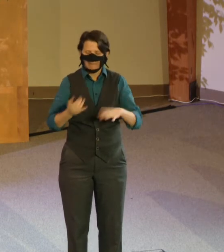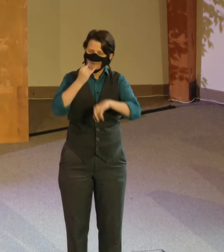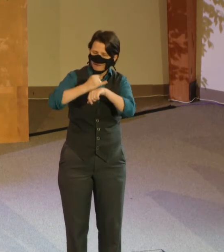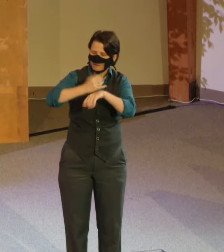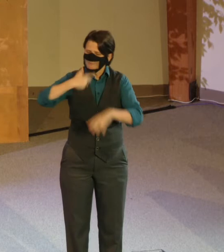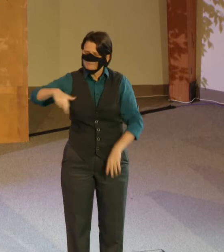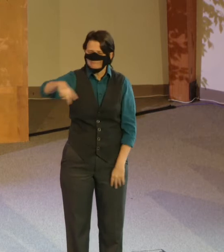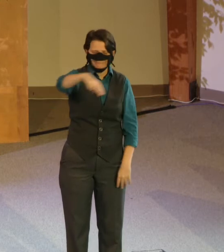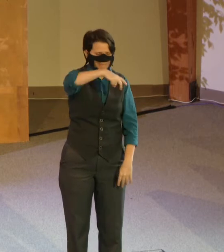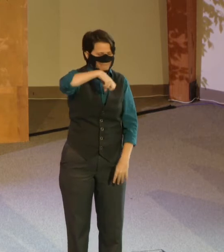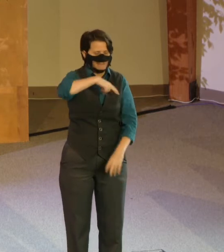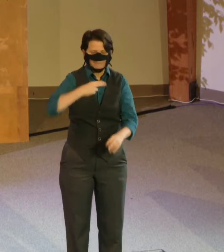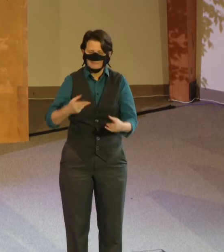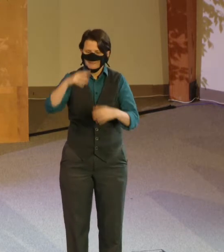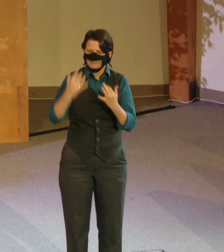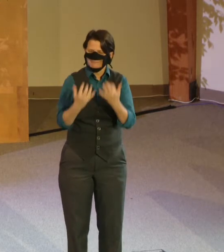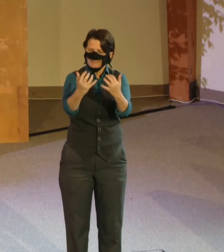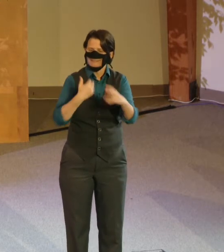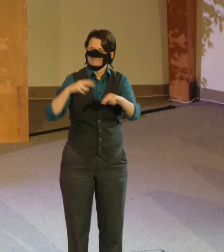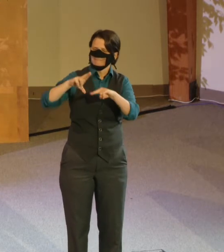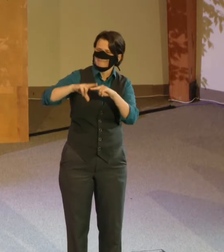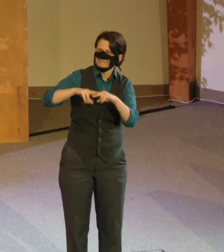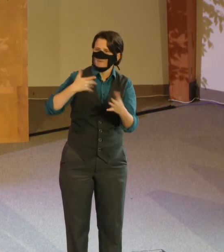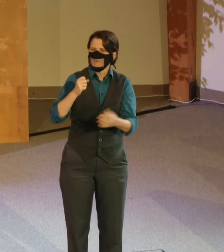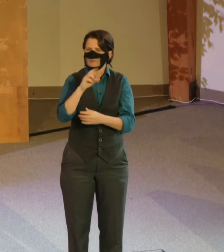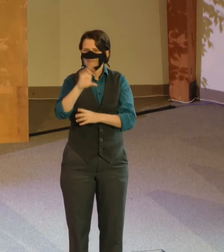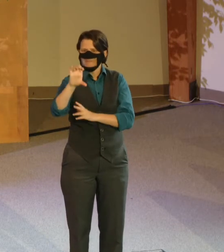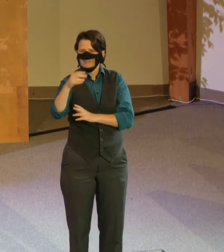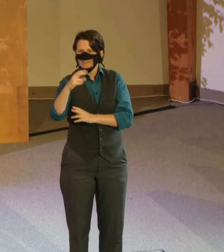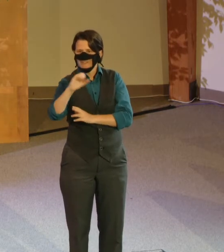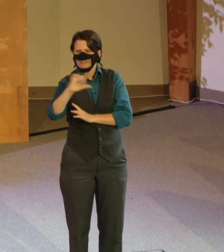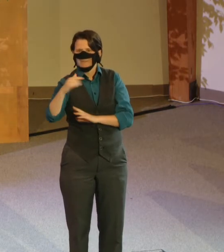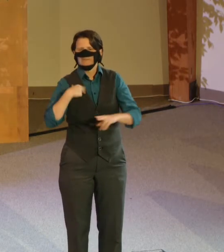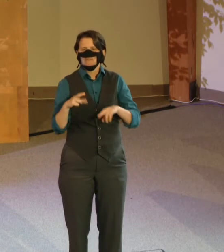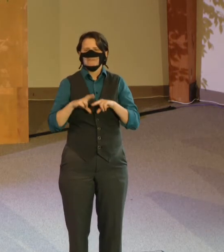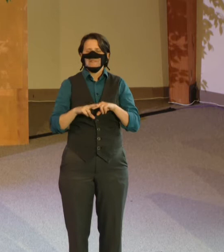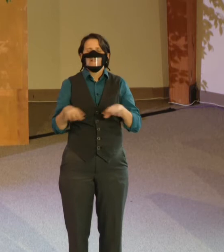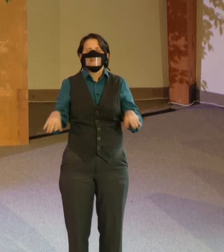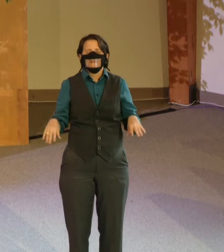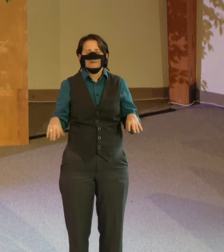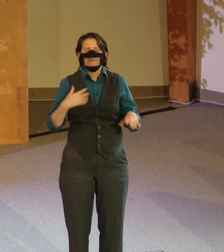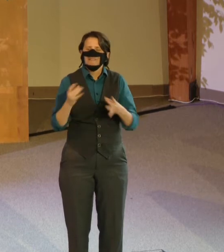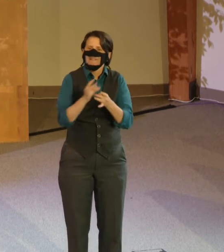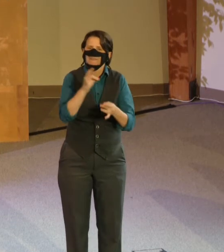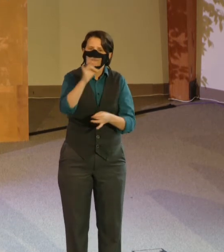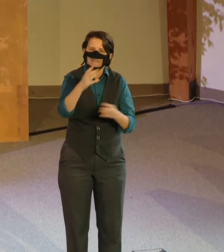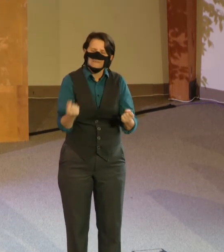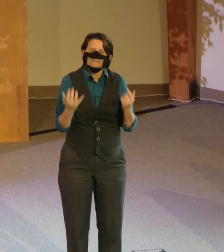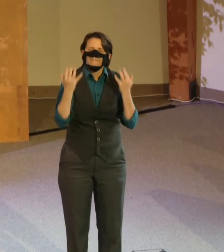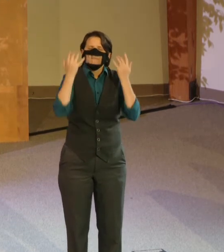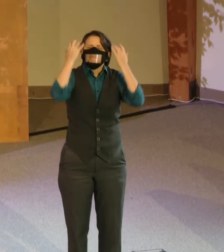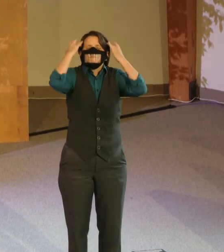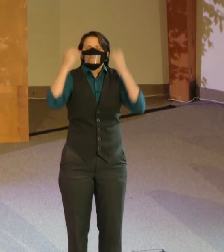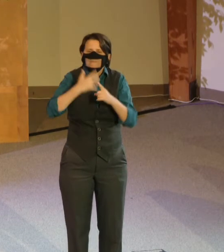sanctuary or the chapel. It's just imbued with spirit every moment that you're here. So take advantage